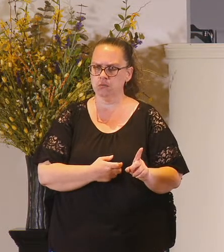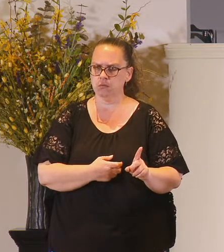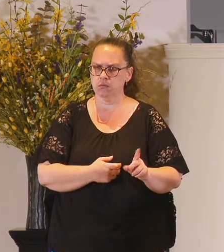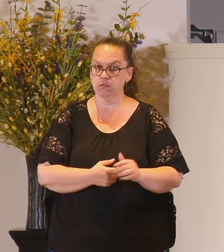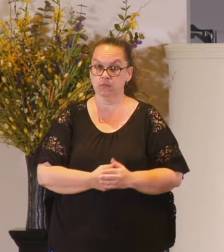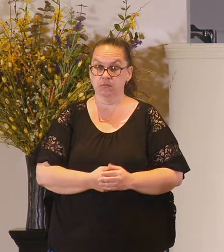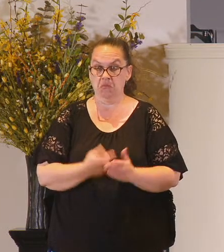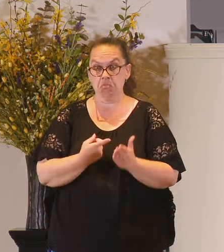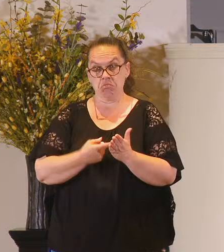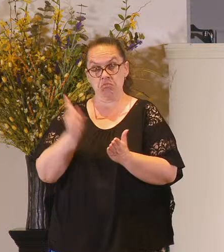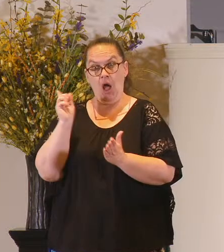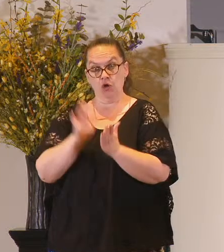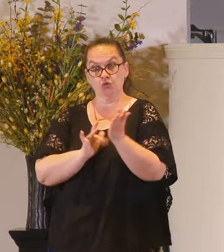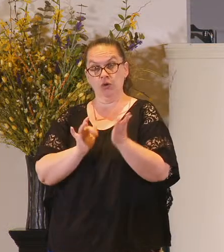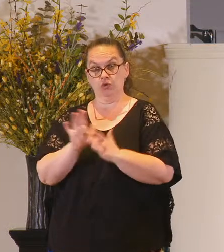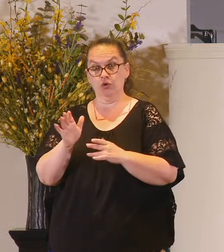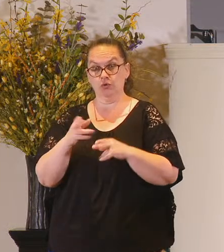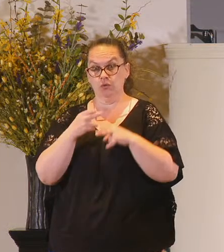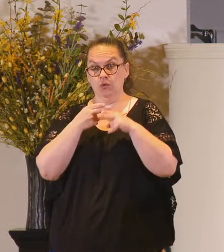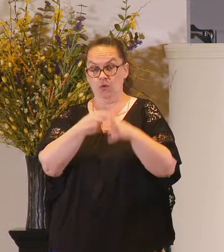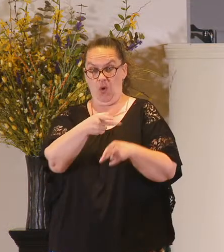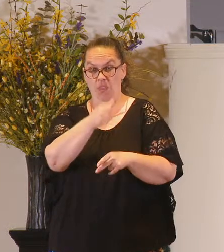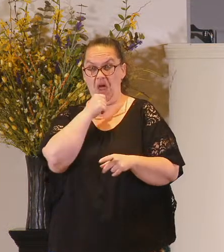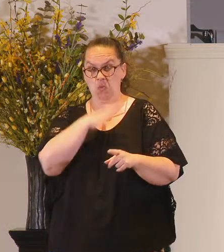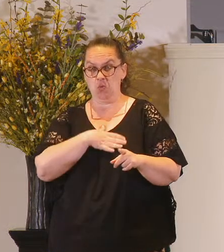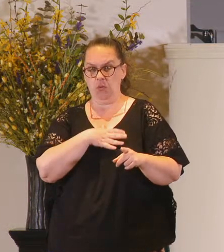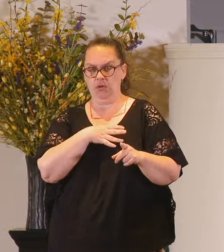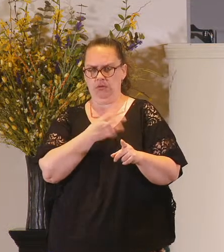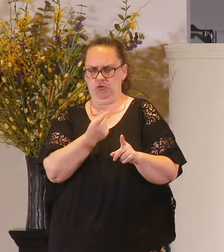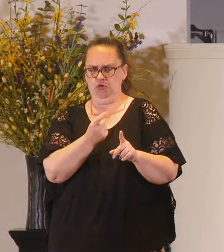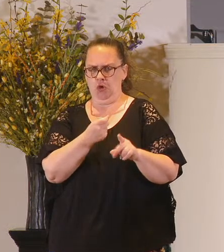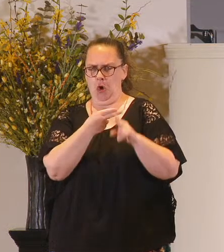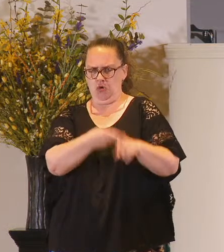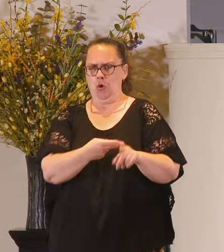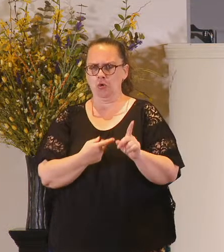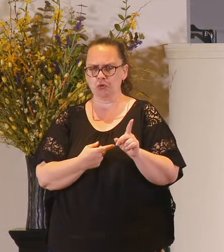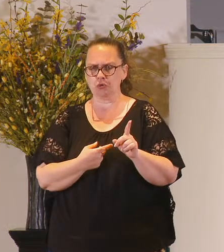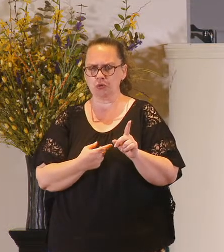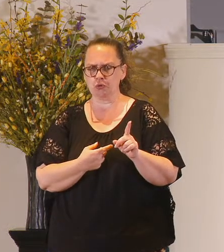I mean, last week, Jesus called a Syrophoenician woman a dog.